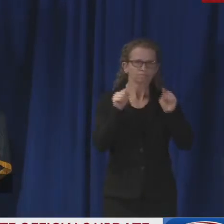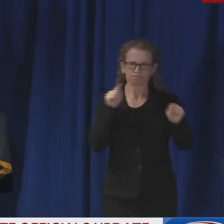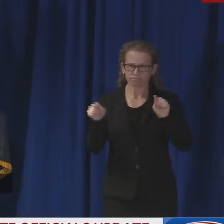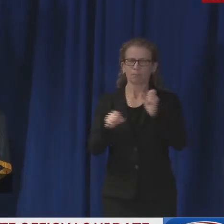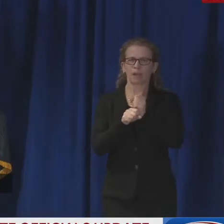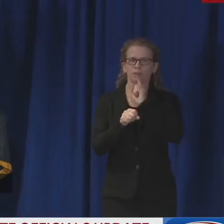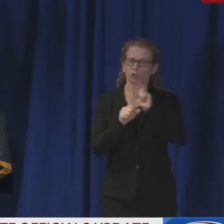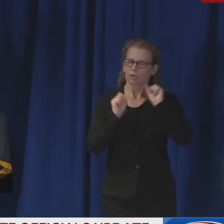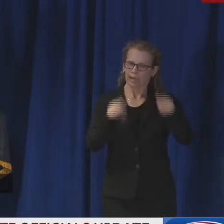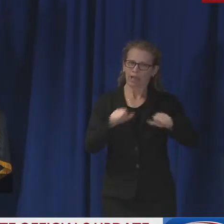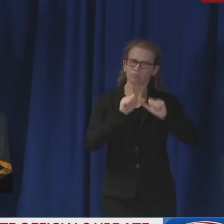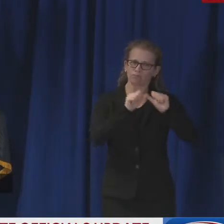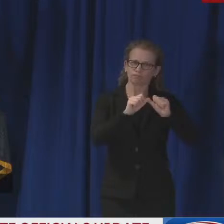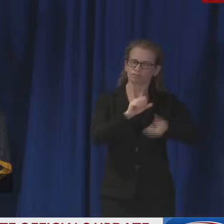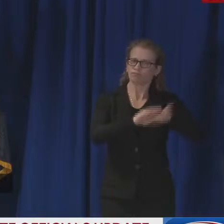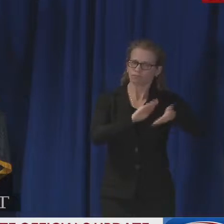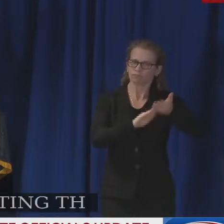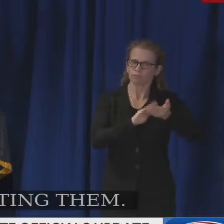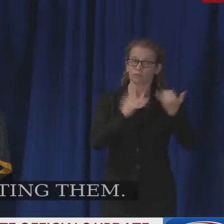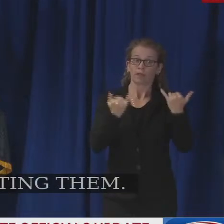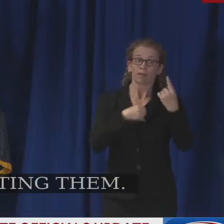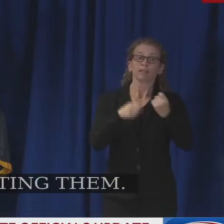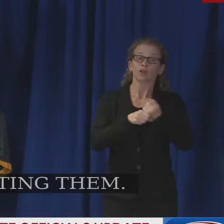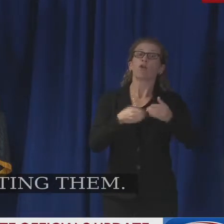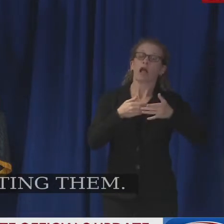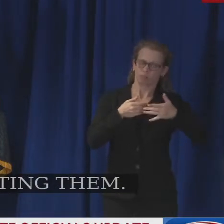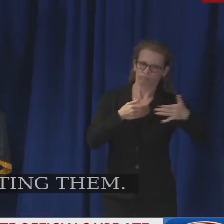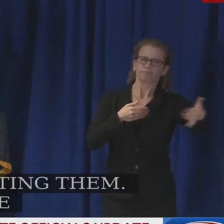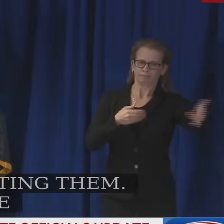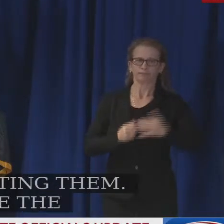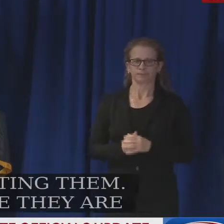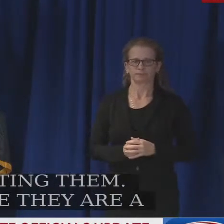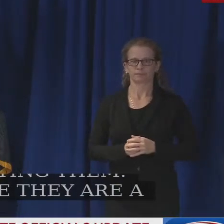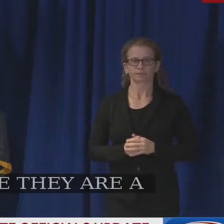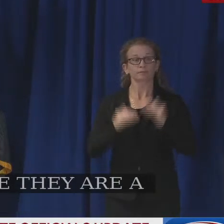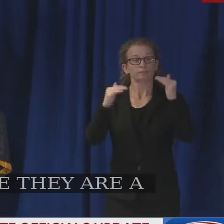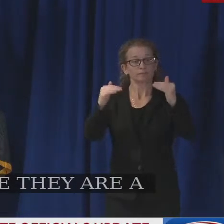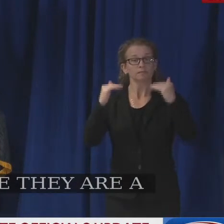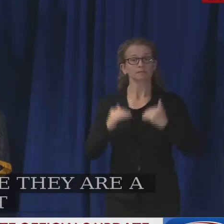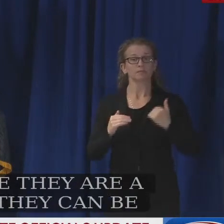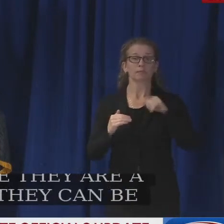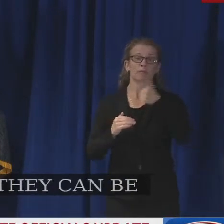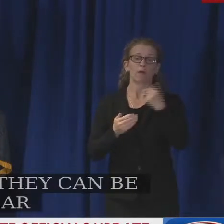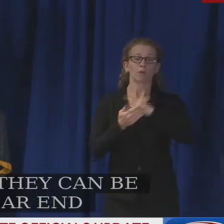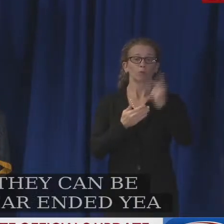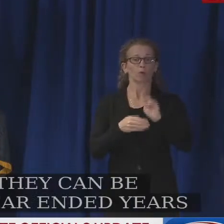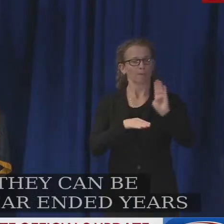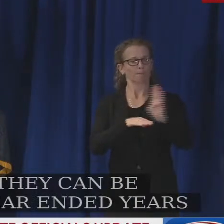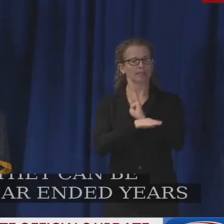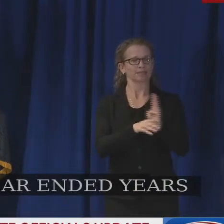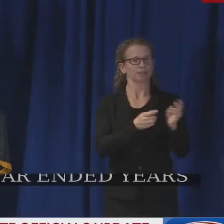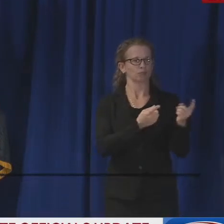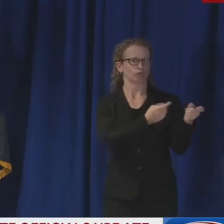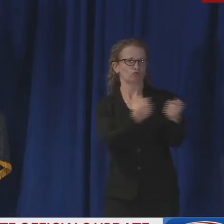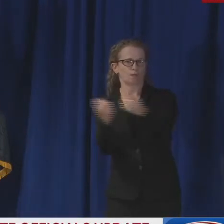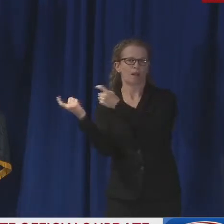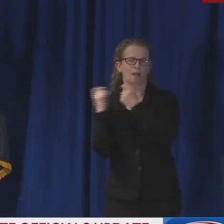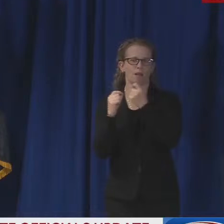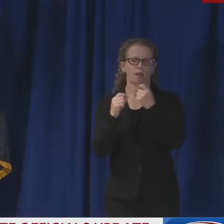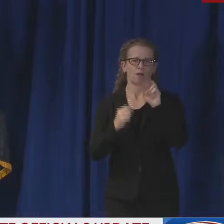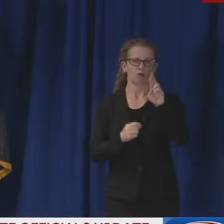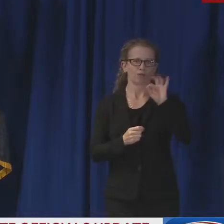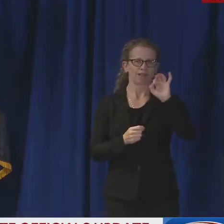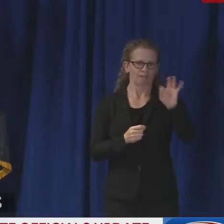can be successful, not just this year, but in the years to come as well. We have a business recoupment relief program. Those applications are open until